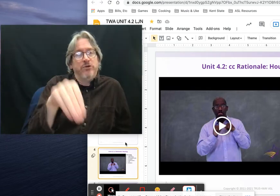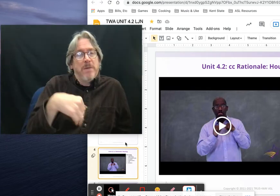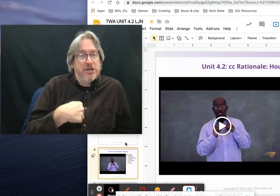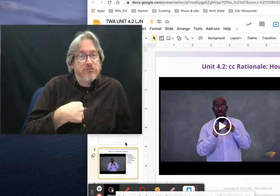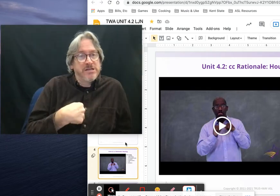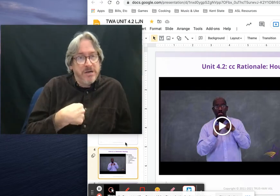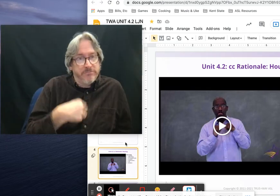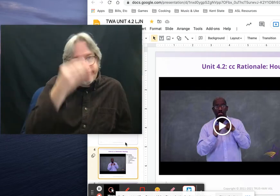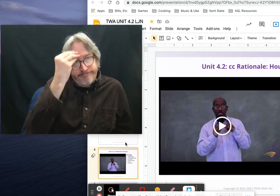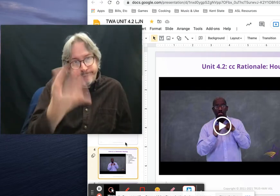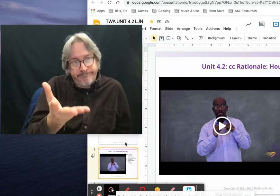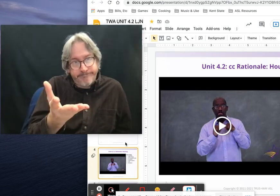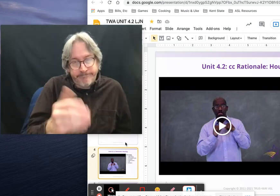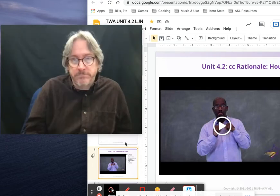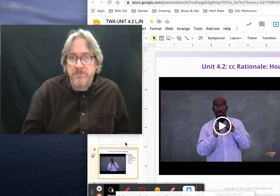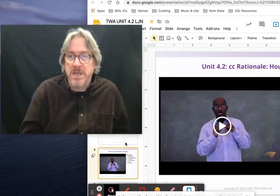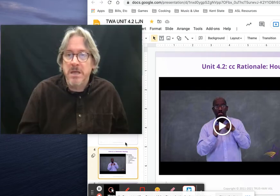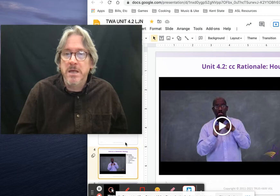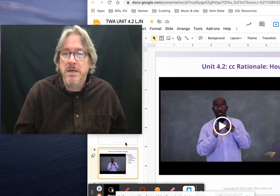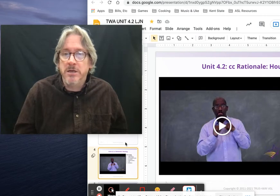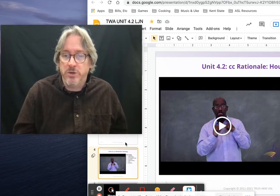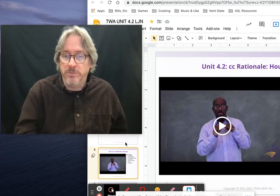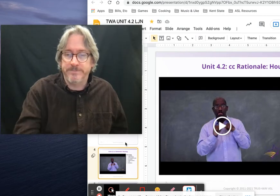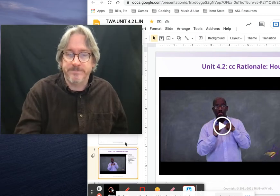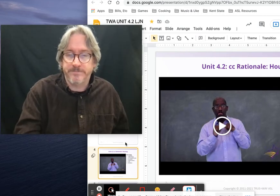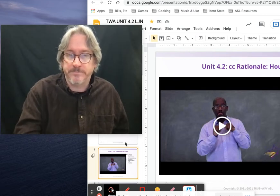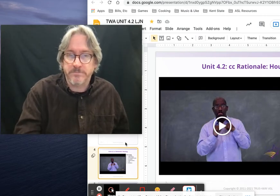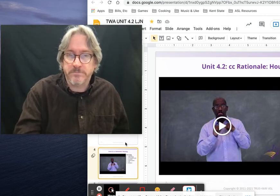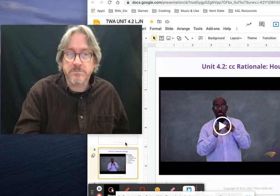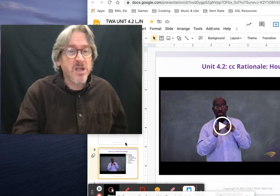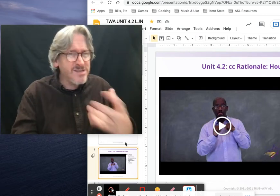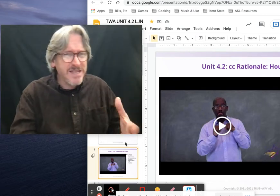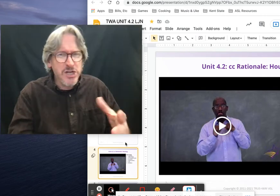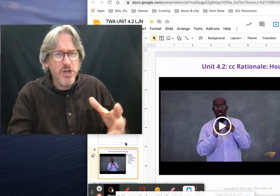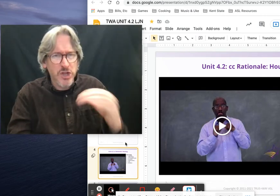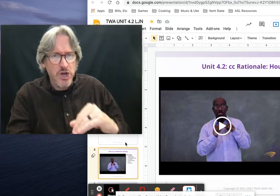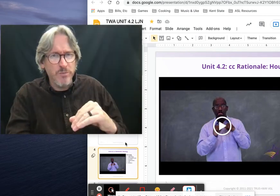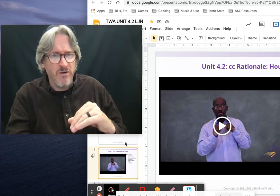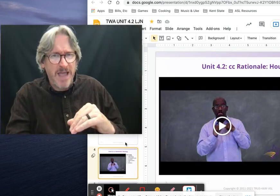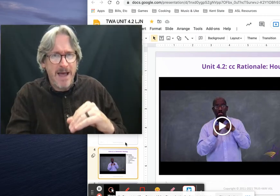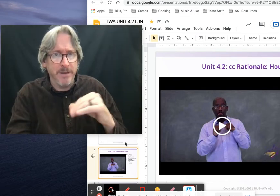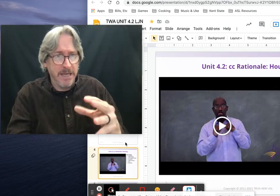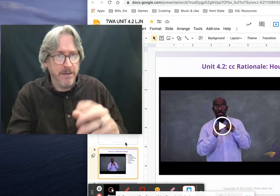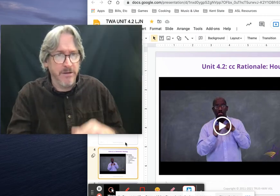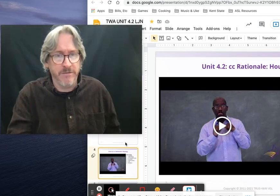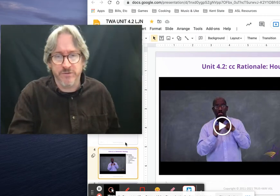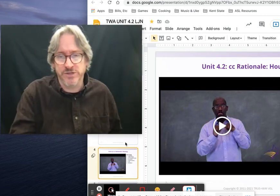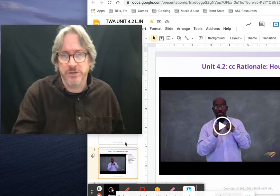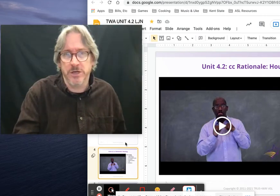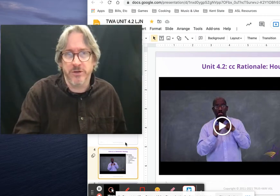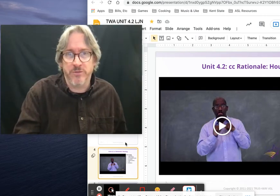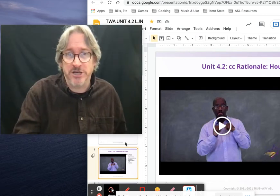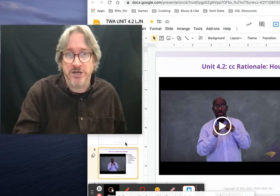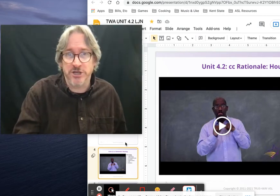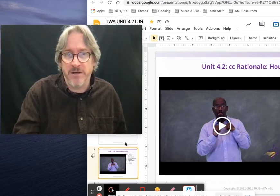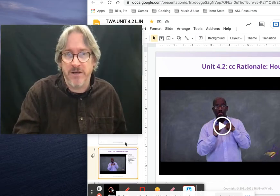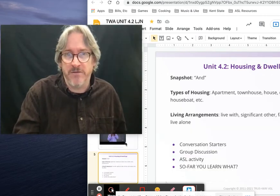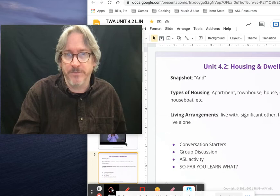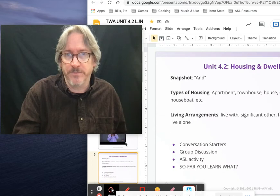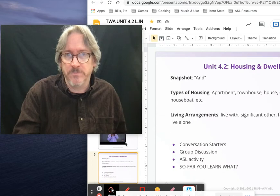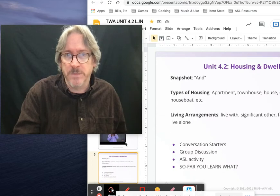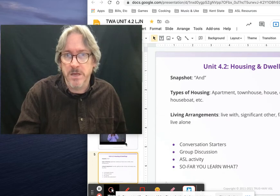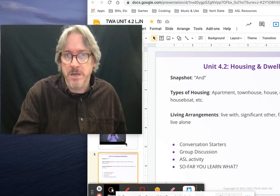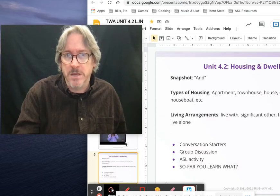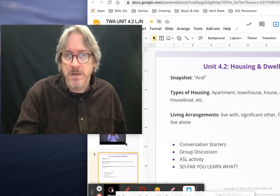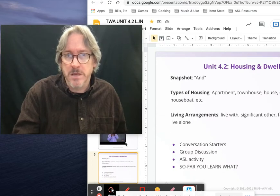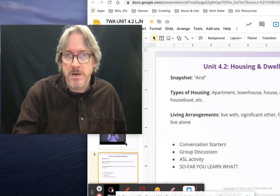I'll give you my address, right? Cool. So let's do the new vocab in the first, the rationale video.